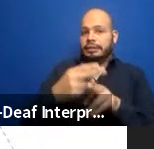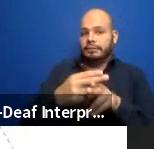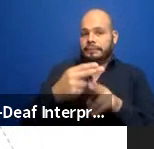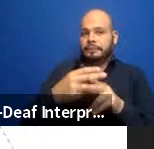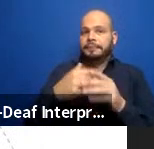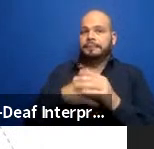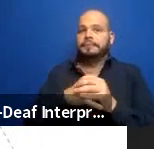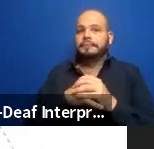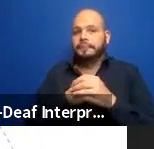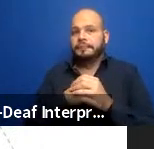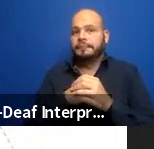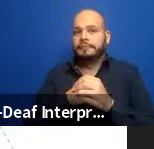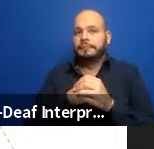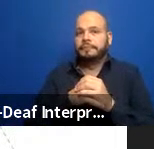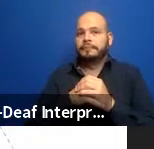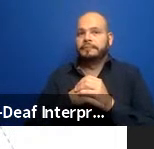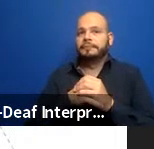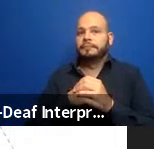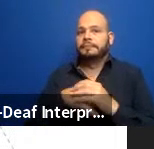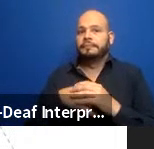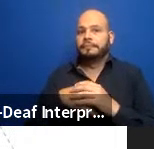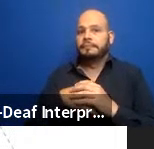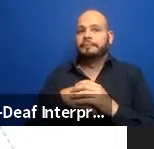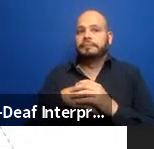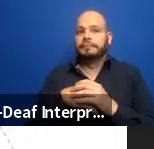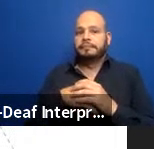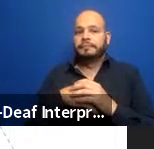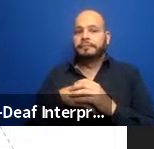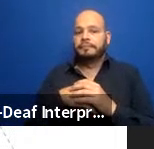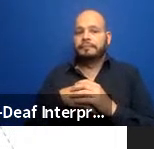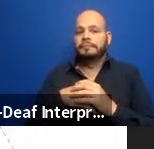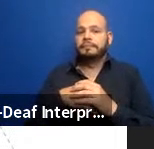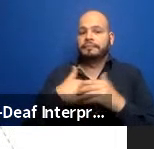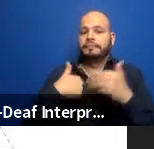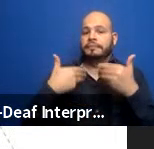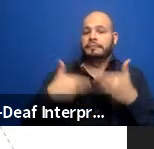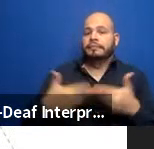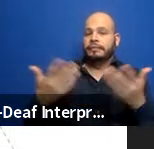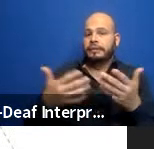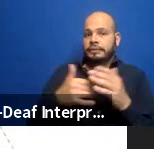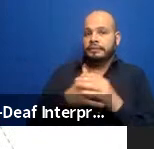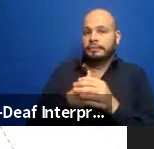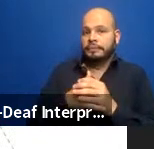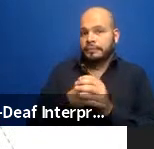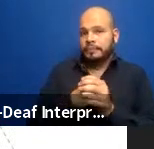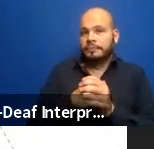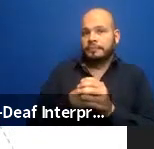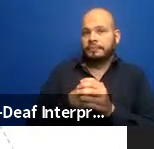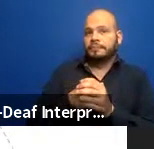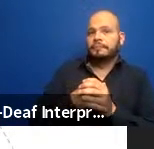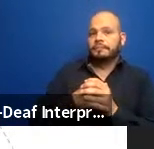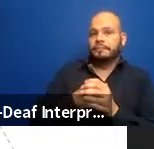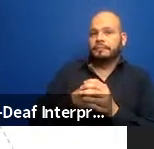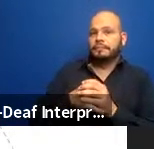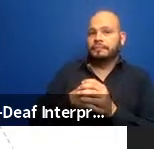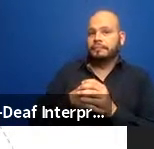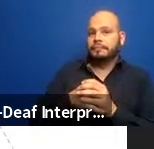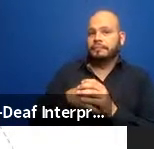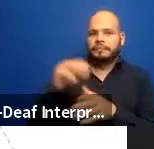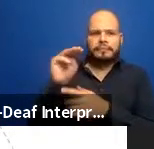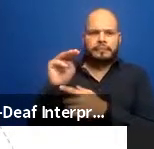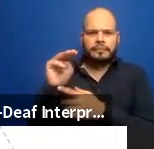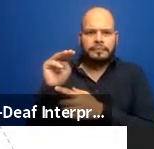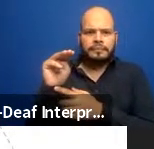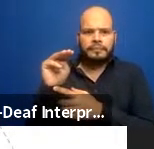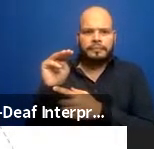is currently known as Yucca Valley. And if you do not know what indigenous land that you are on, there's a phone app and a